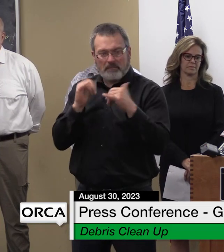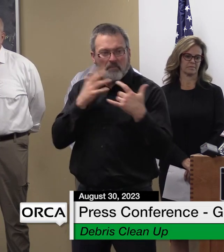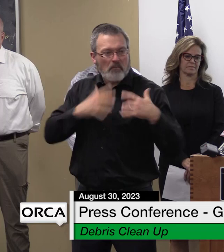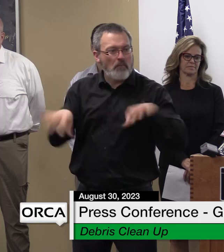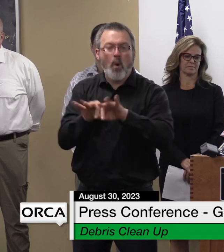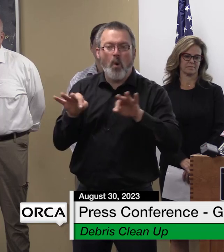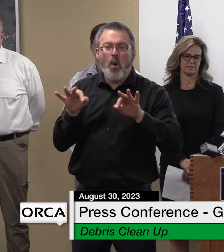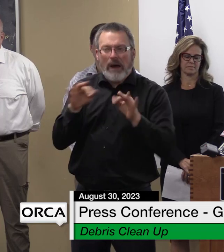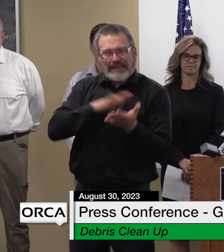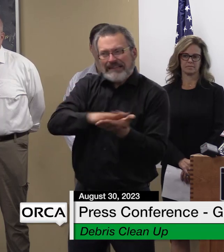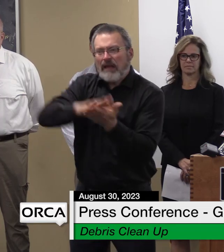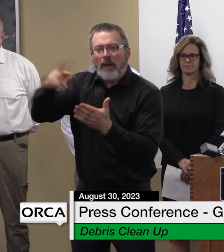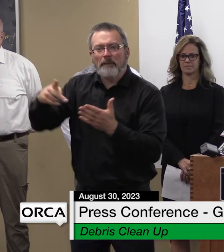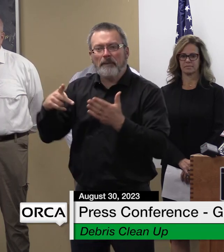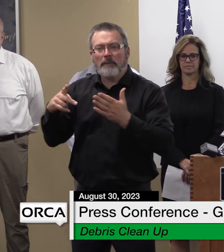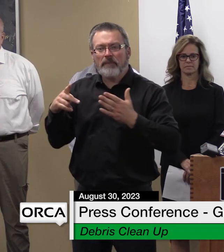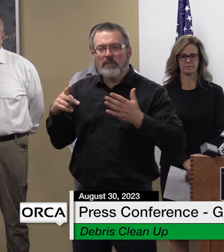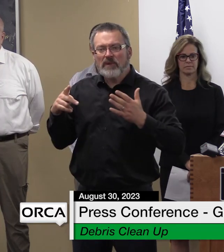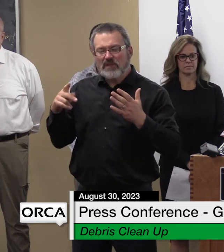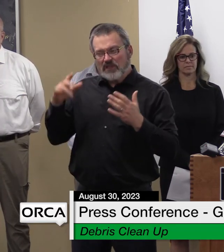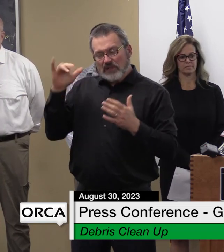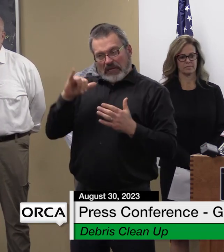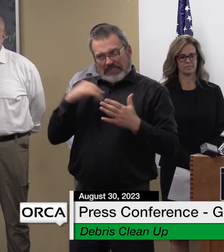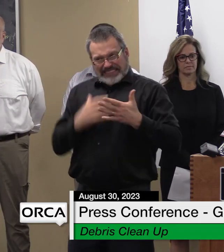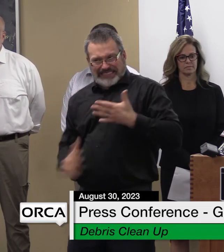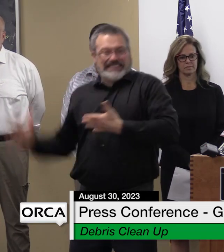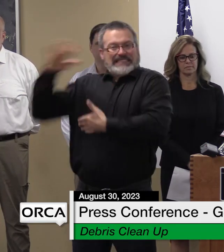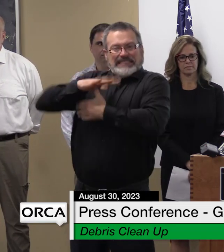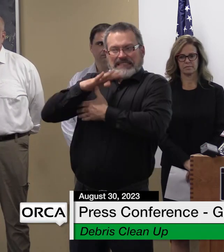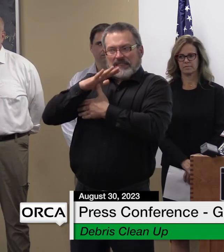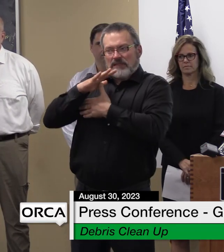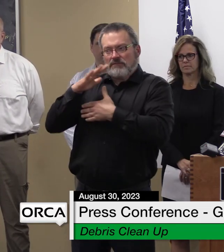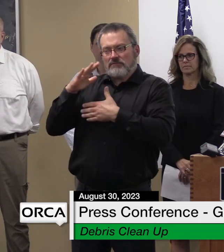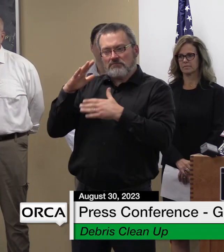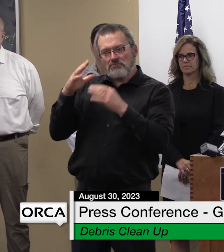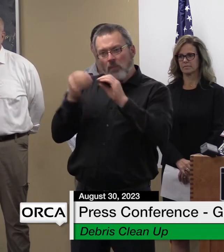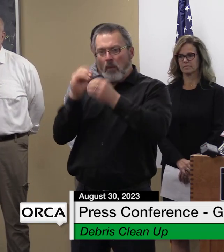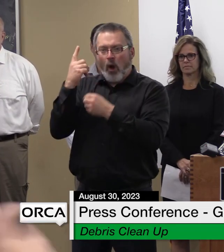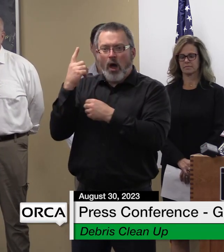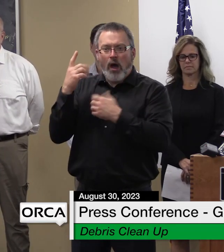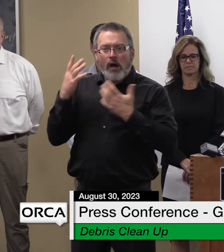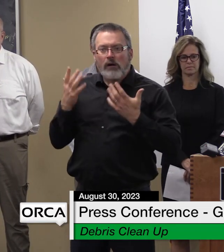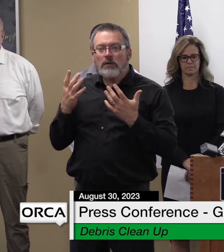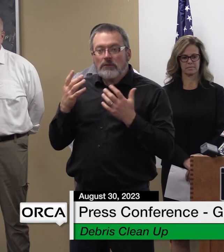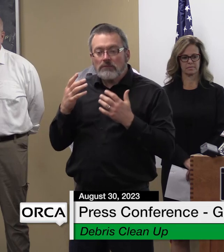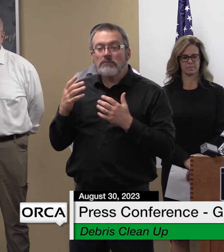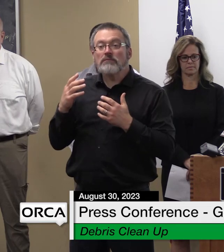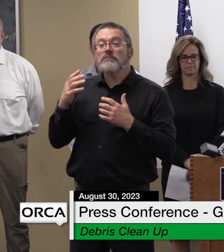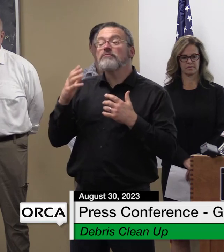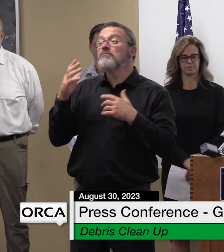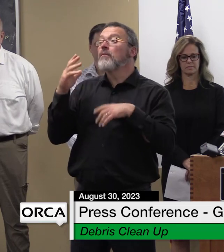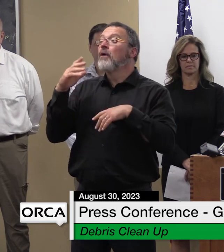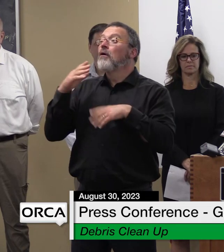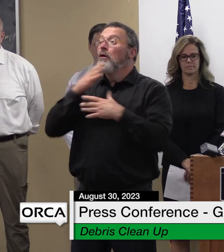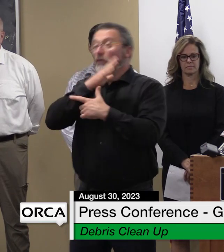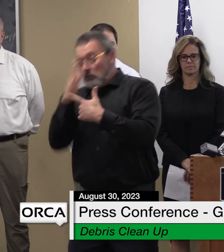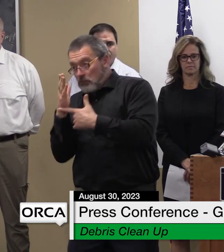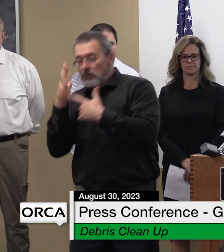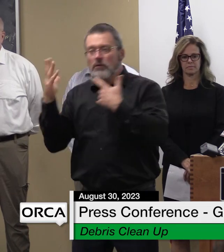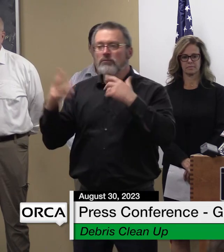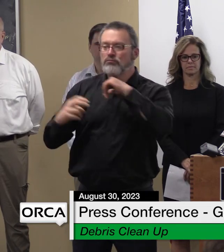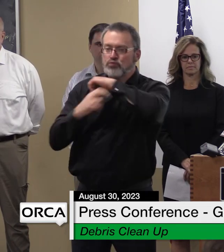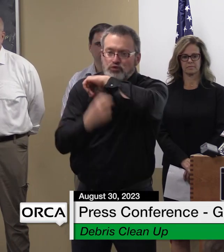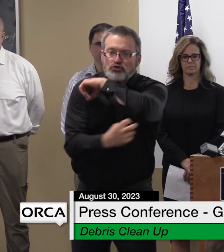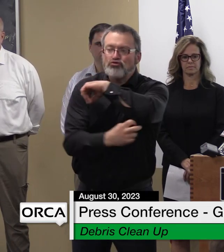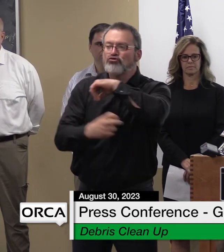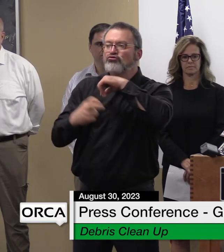see this happening in real time, when it comes to flooding, happens when culverts, bridges, catch basins, and other structures